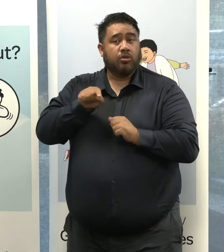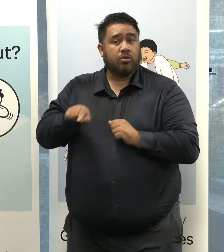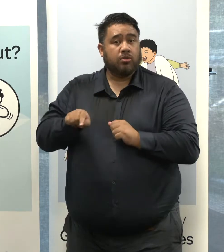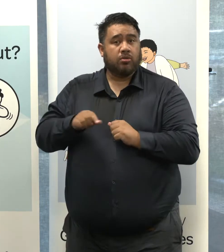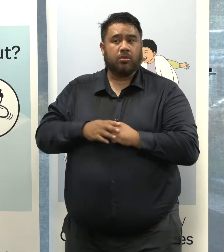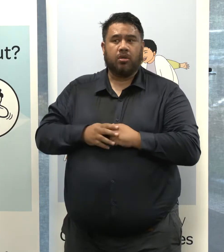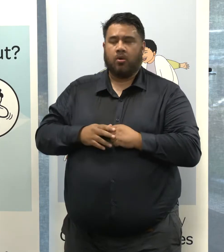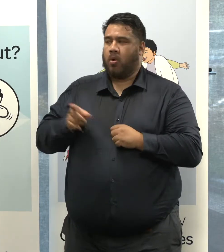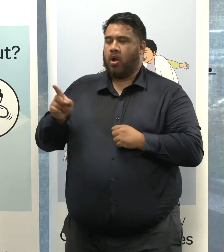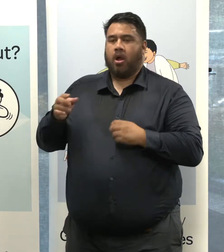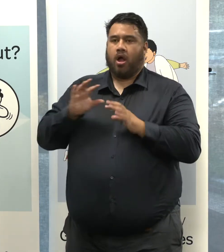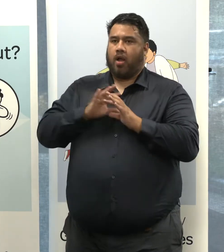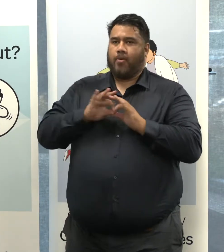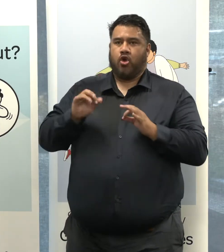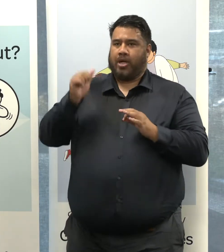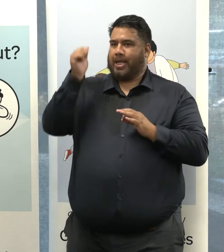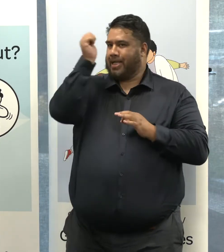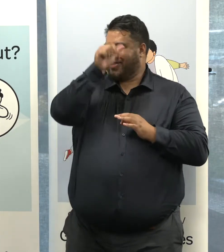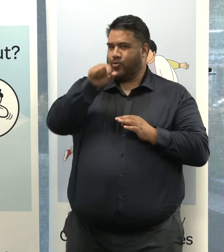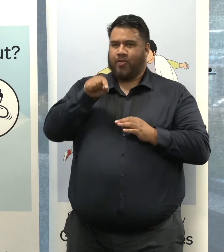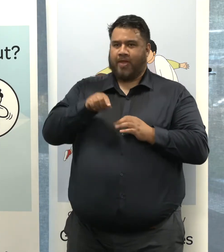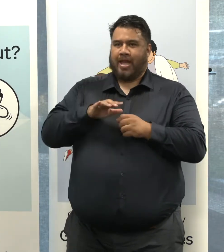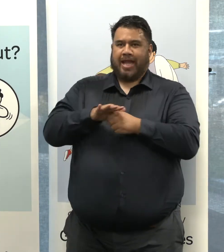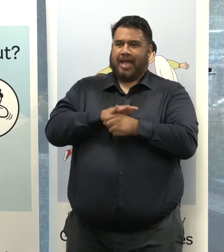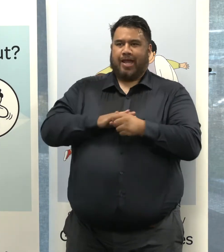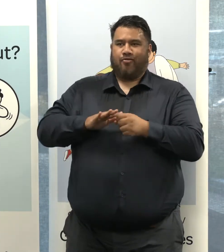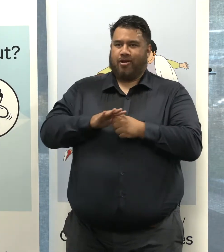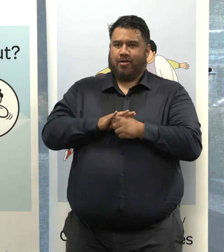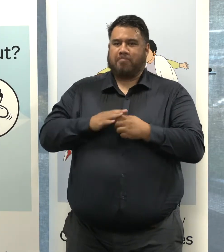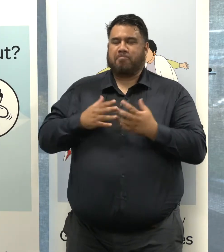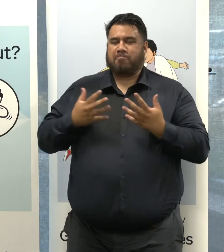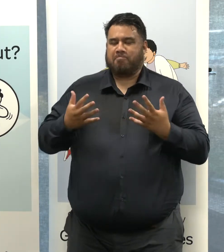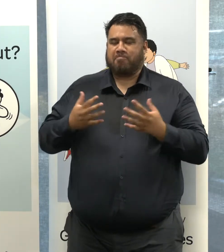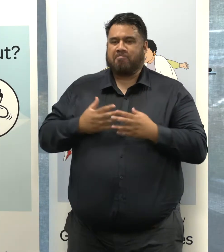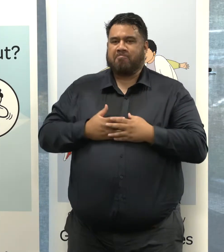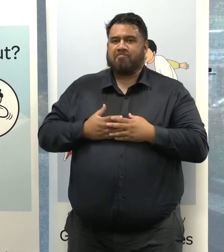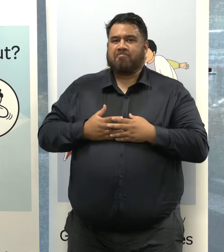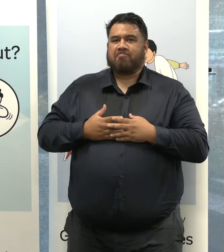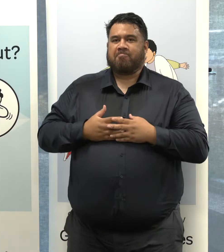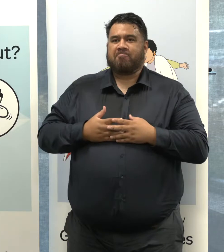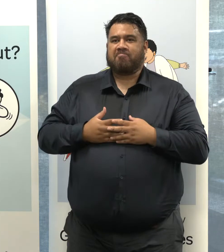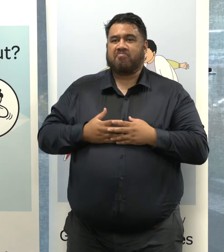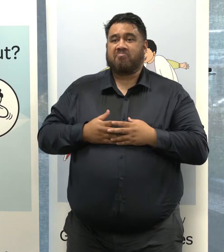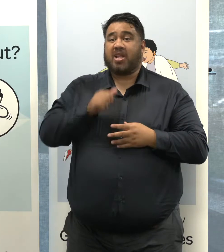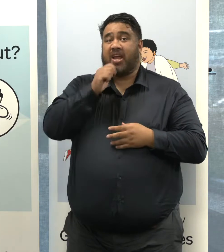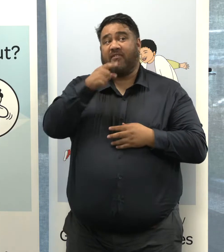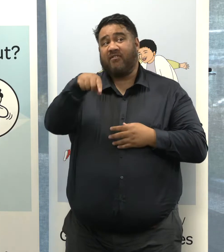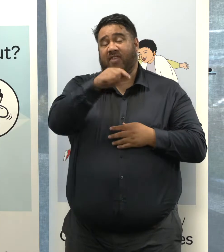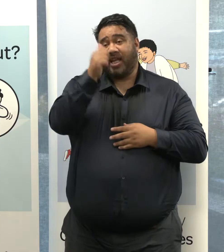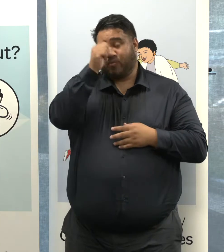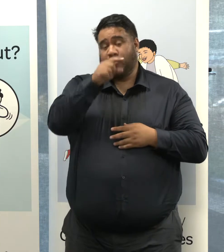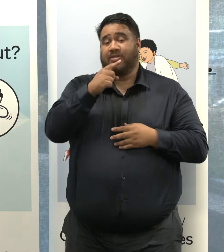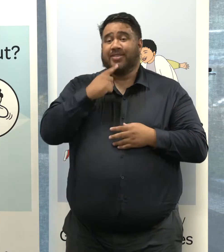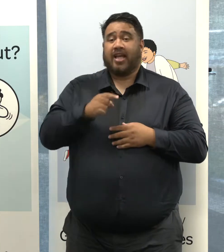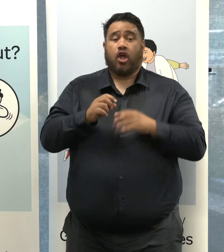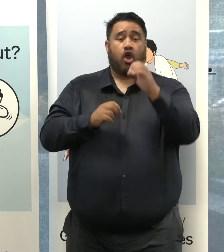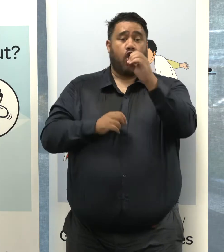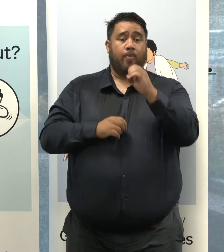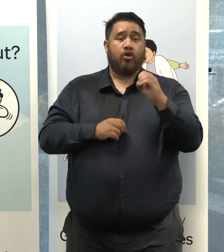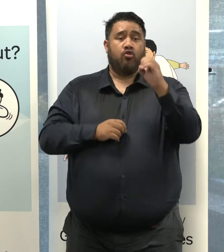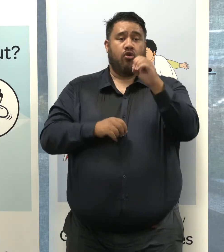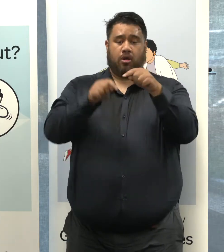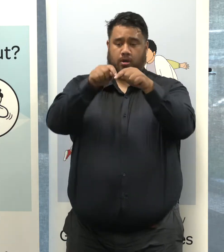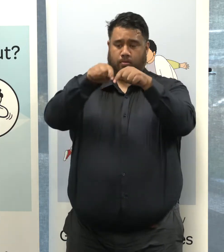Well, I'm not an expert in these matters, so if the people who are experts are clear that it is a sub-strain of Omicron, then I